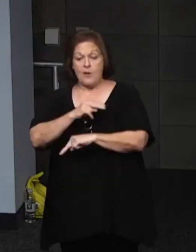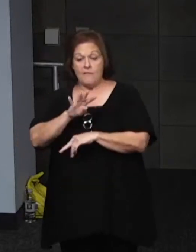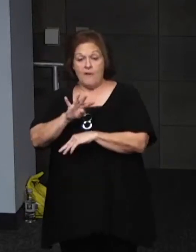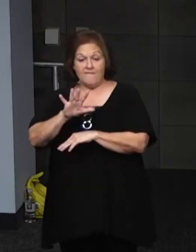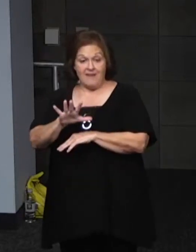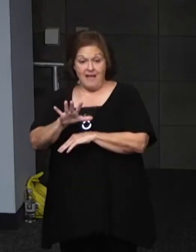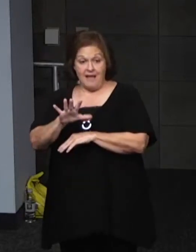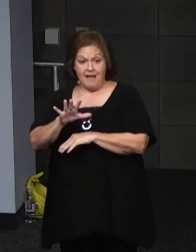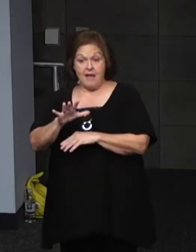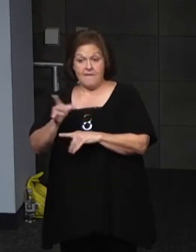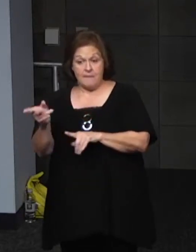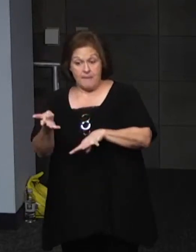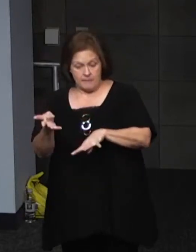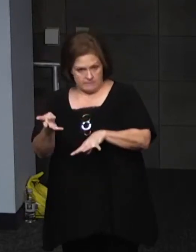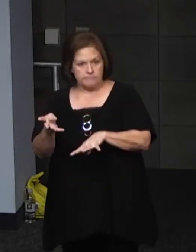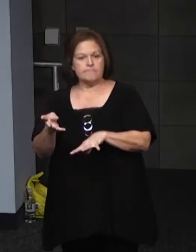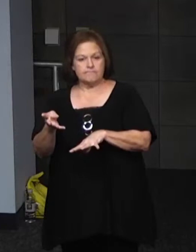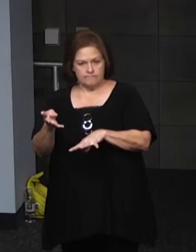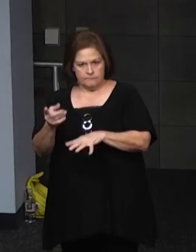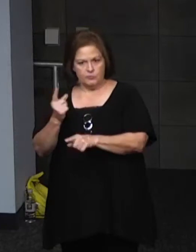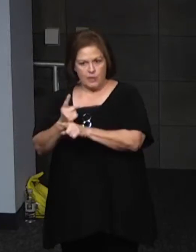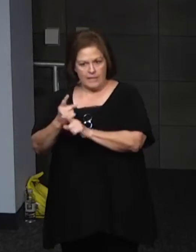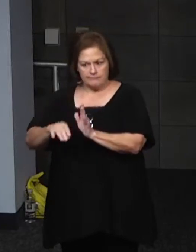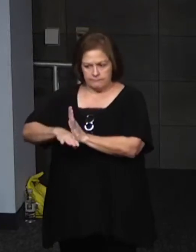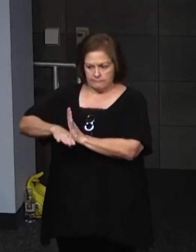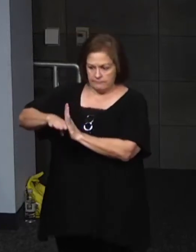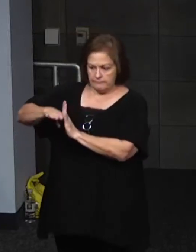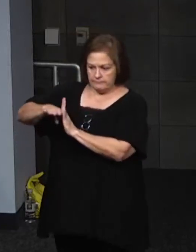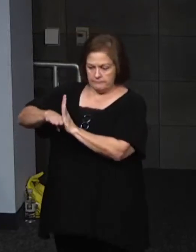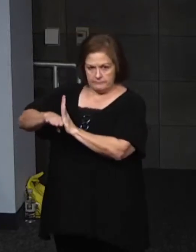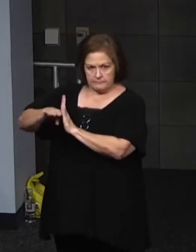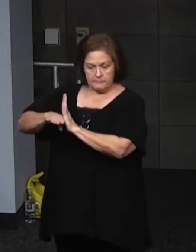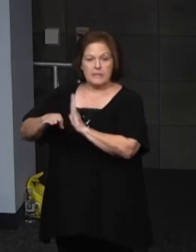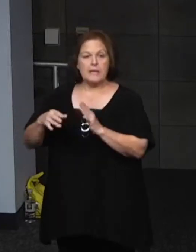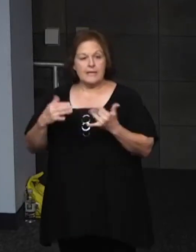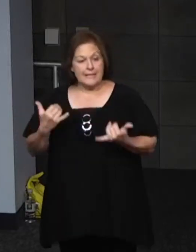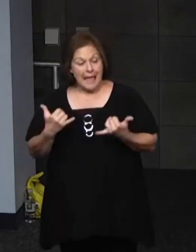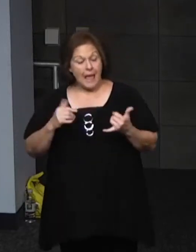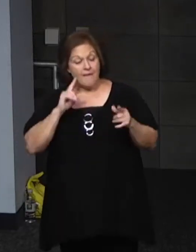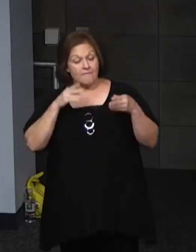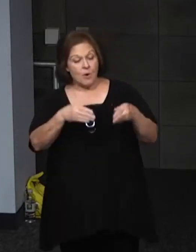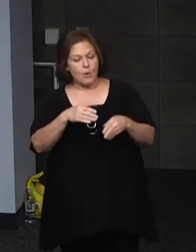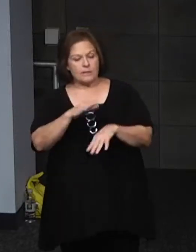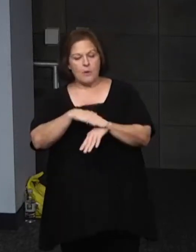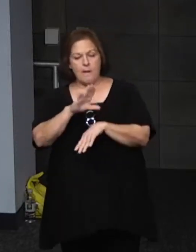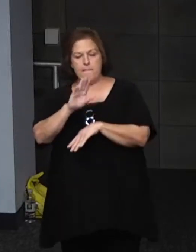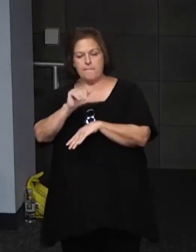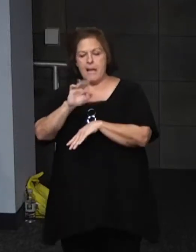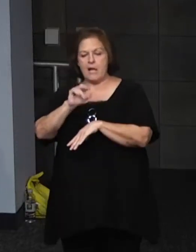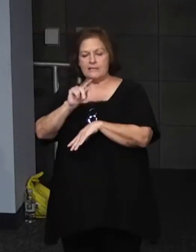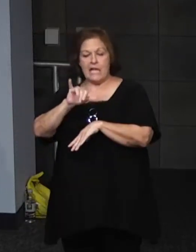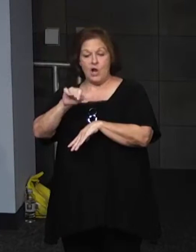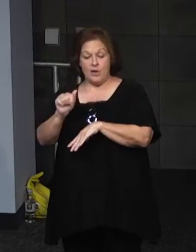pump station is now at its normal canal levels. So our focus now is Barataria. We do